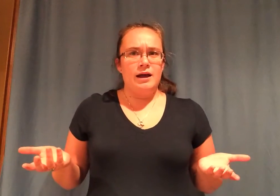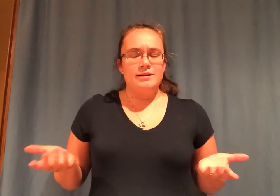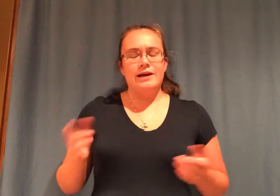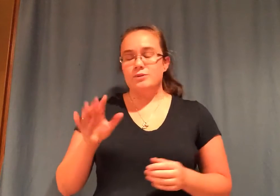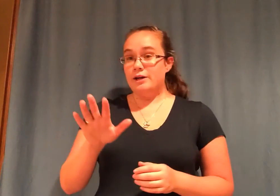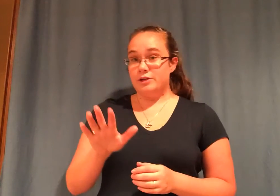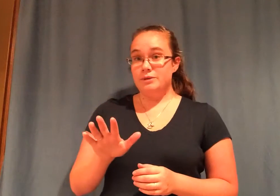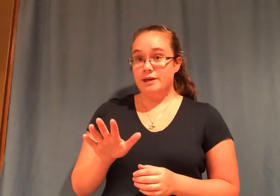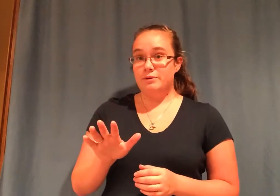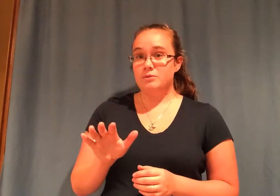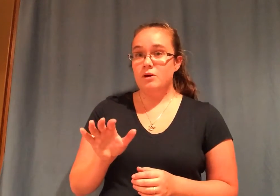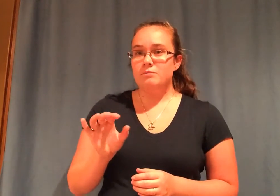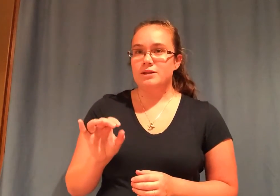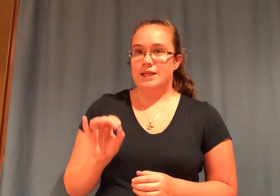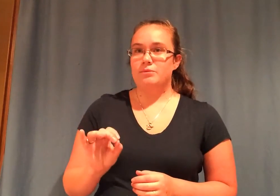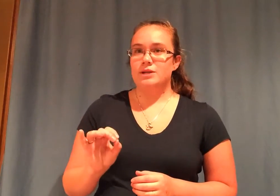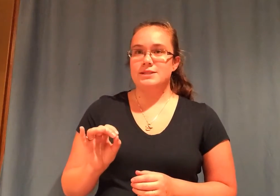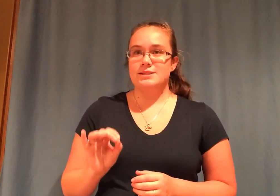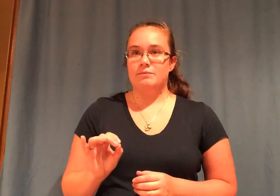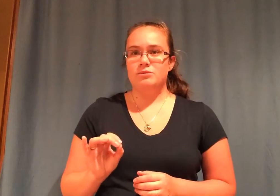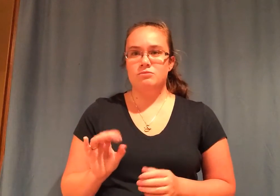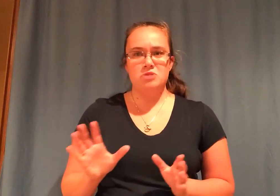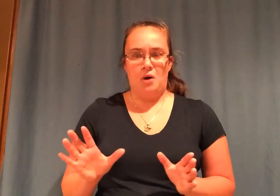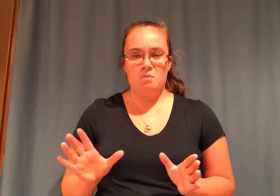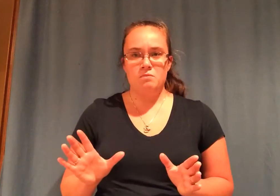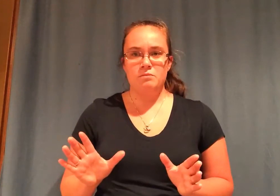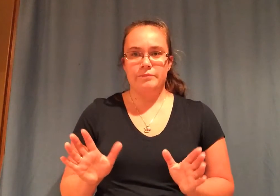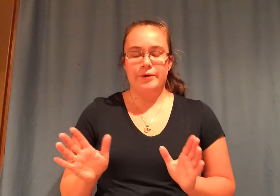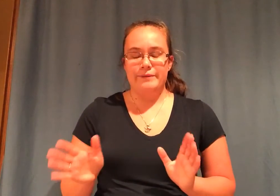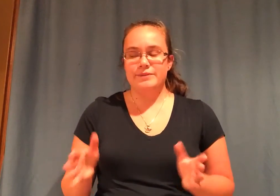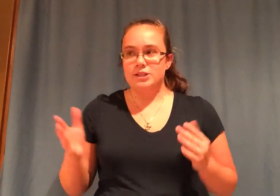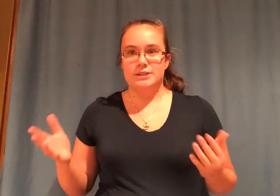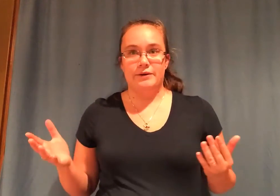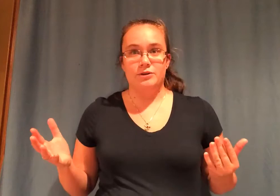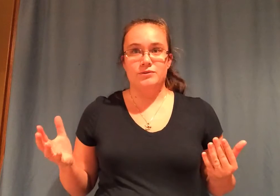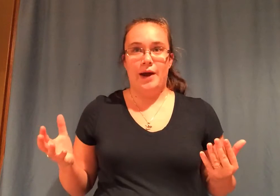Now, do I agree with deaf people being labeled as disabled? No, but that's just how it goes for now.